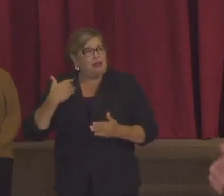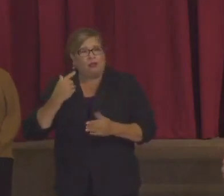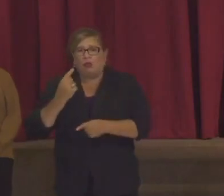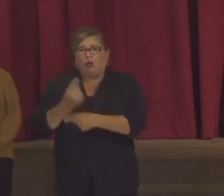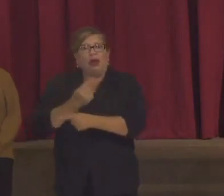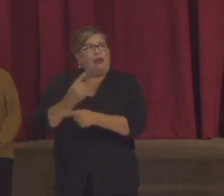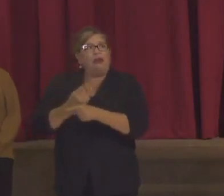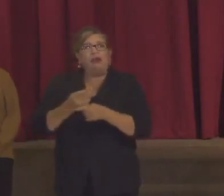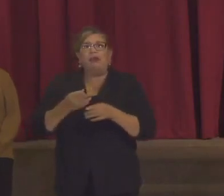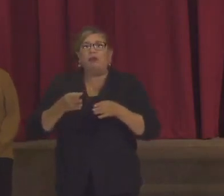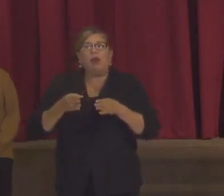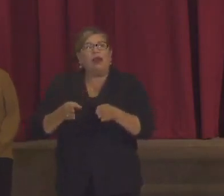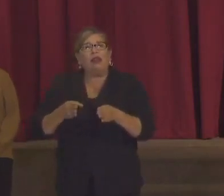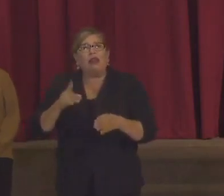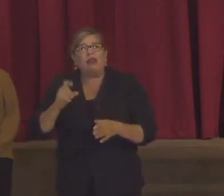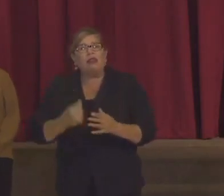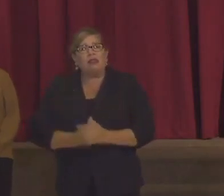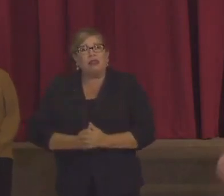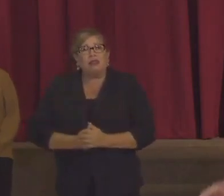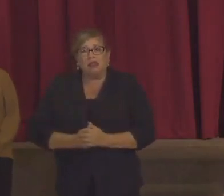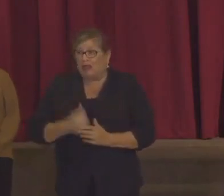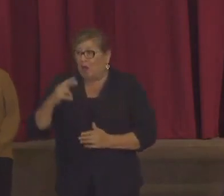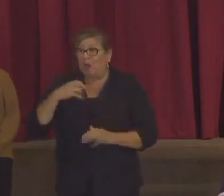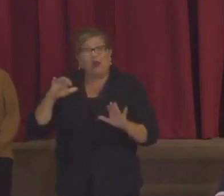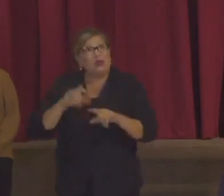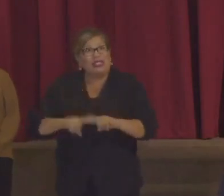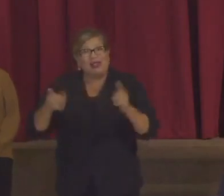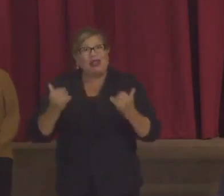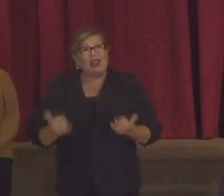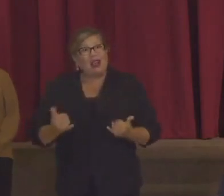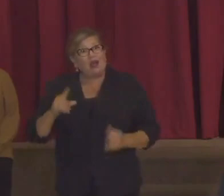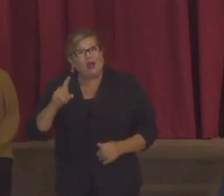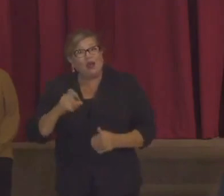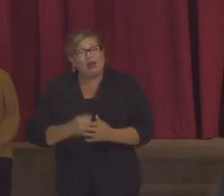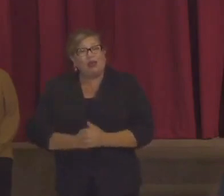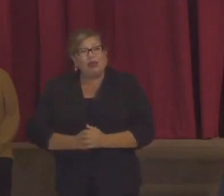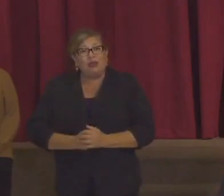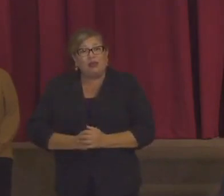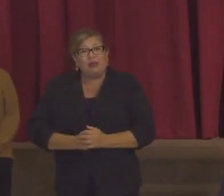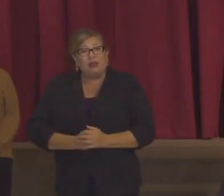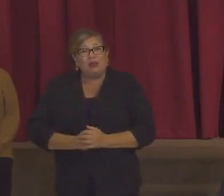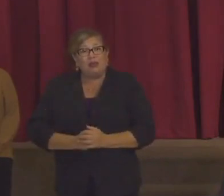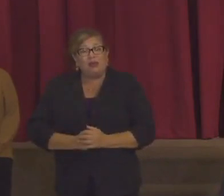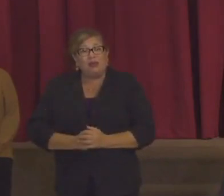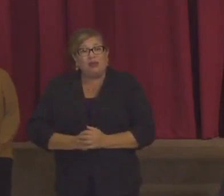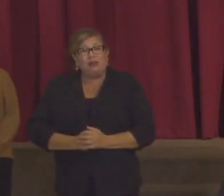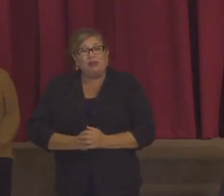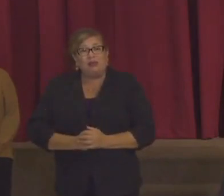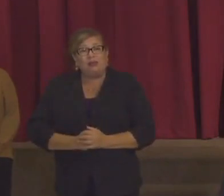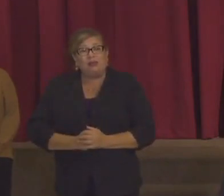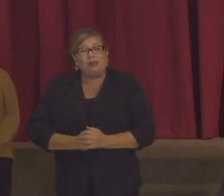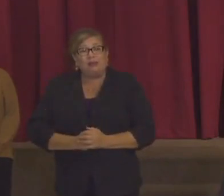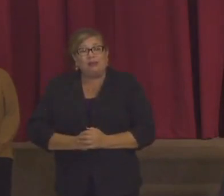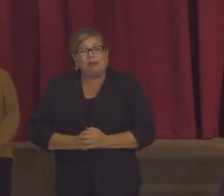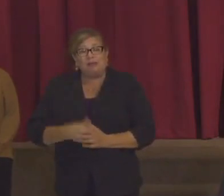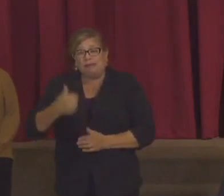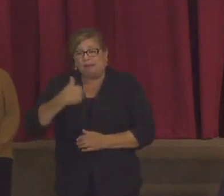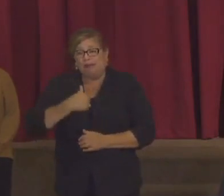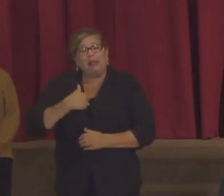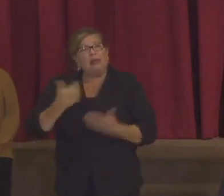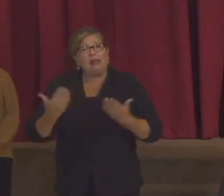in a different way. And so I am here as your governor, humbled over the course of the last